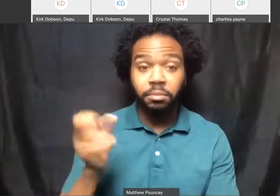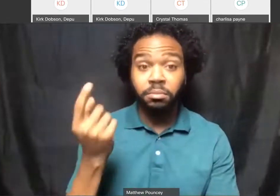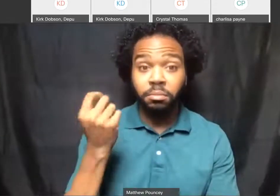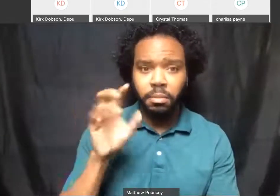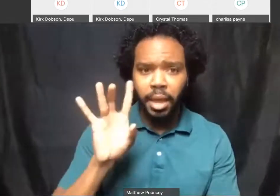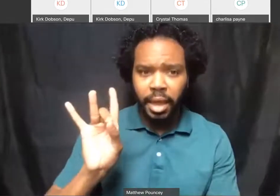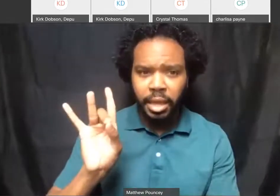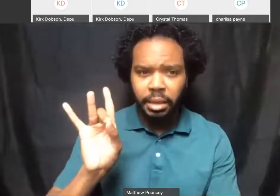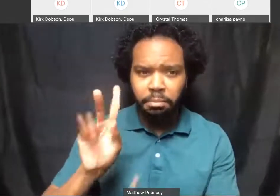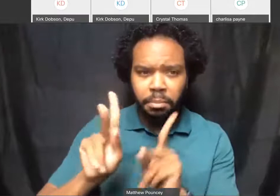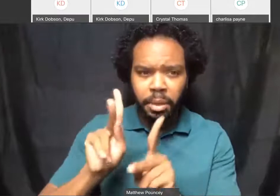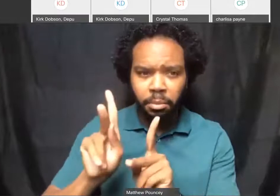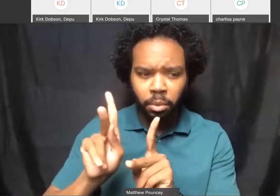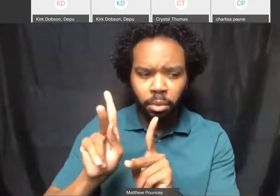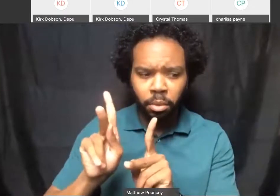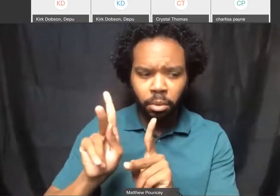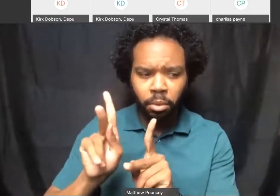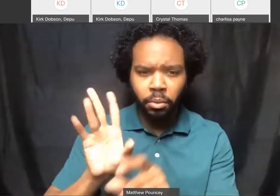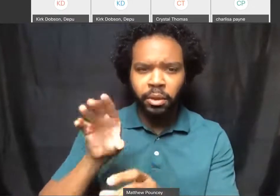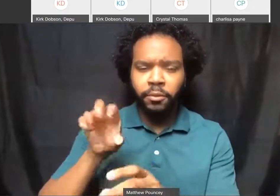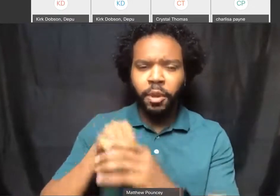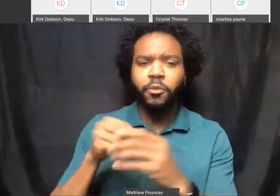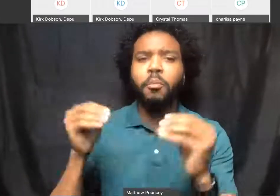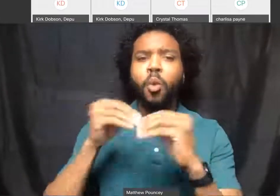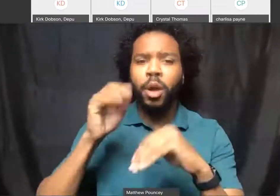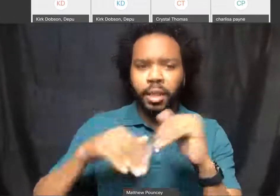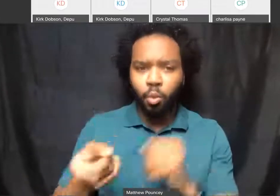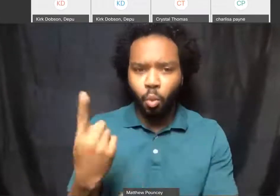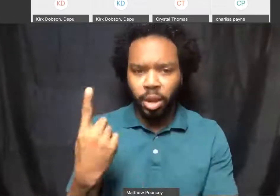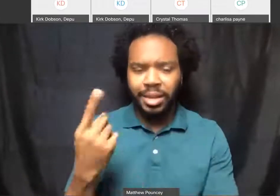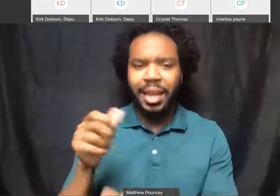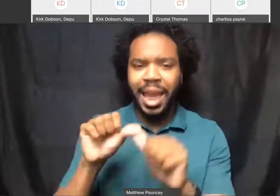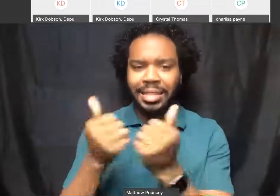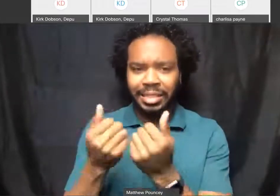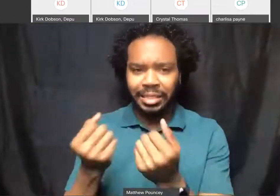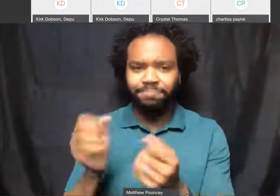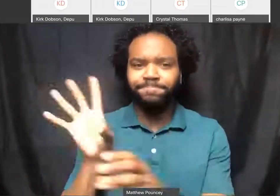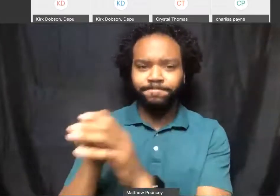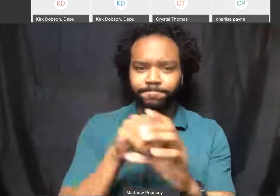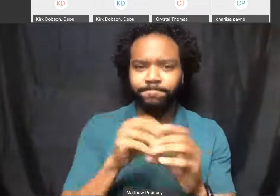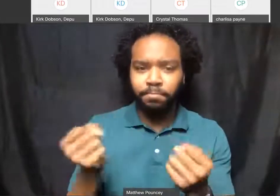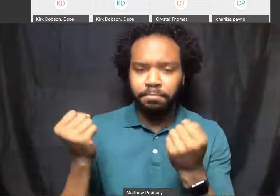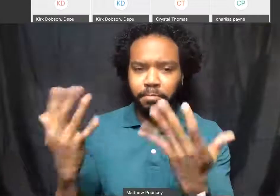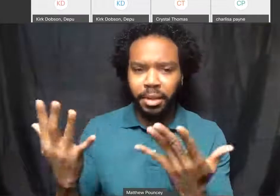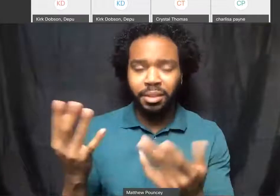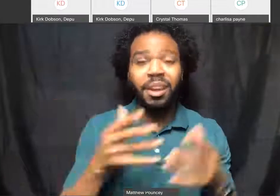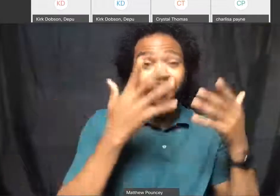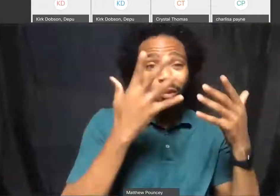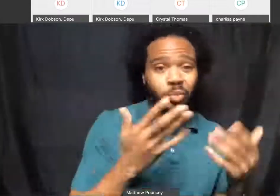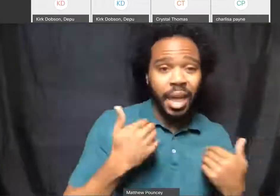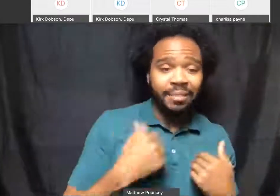one provider agency. And we unfortunately have had 6 provider staff who have passed away